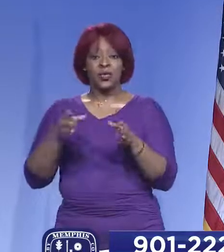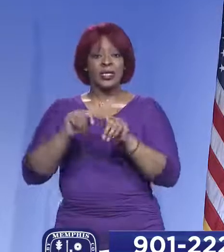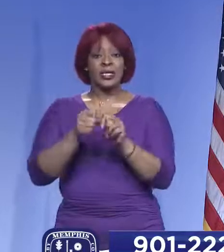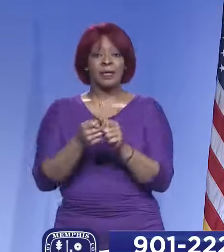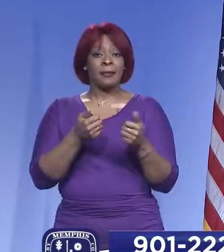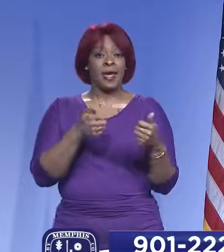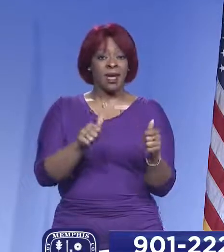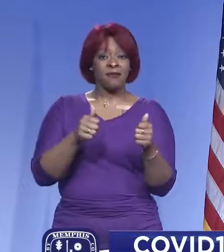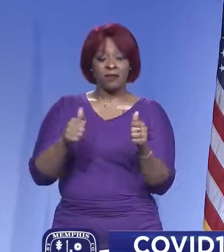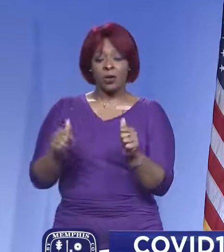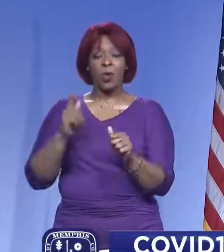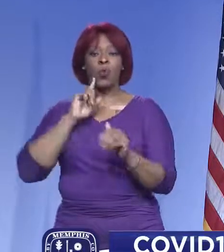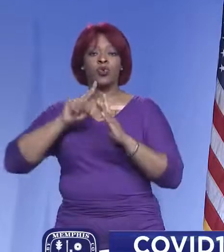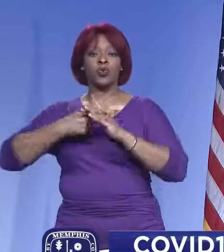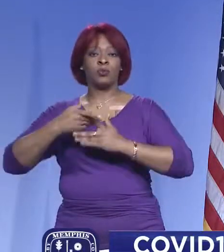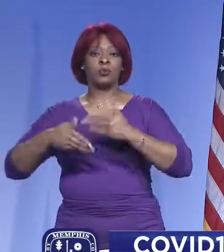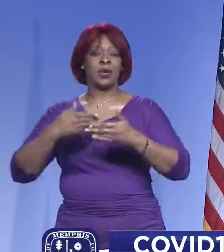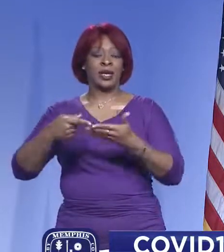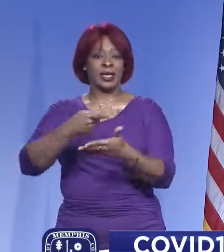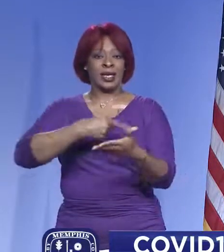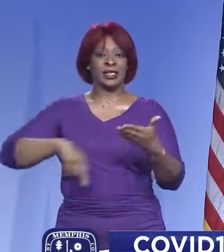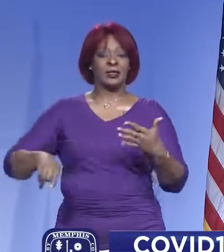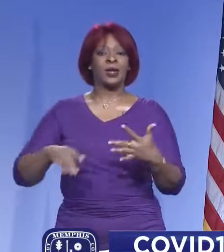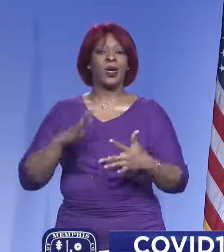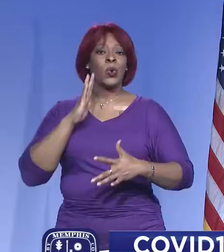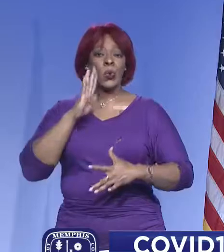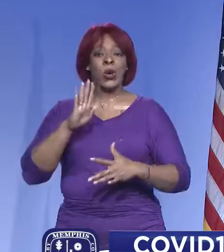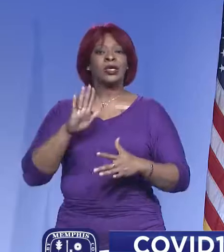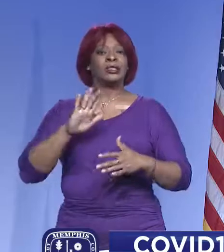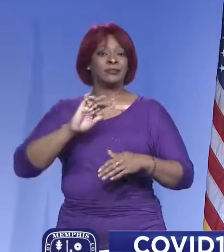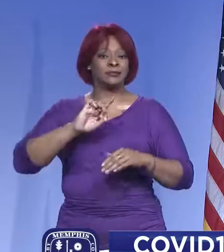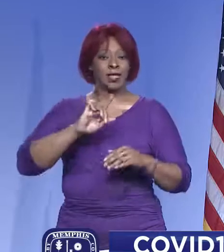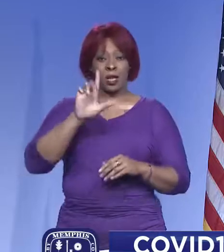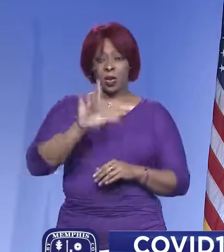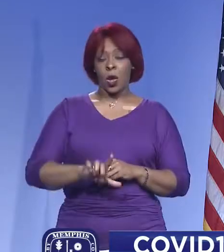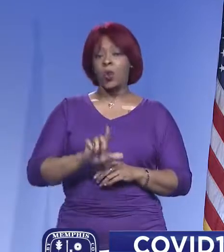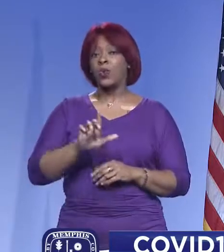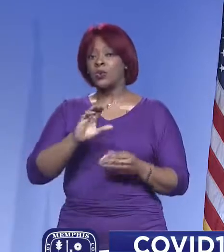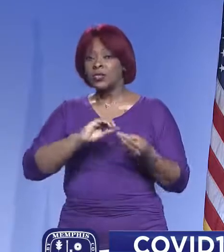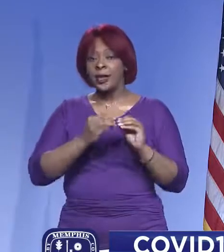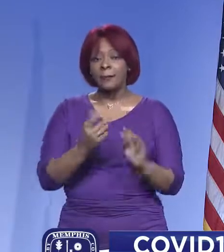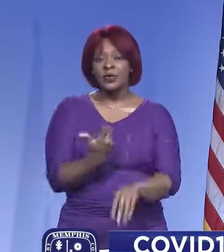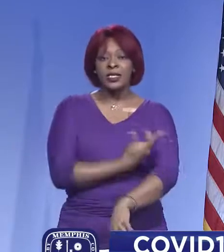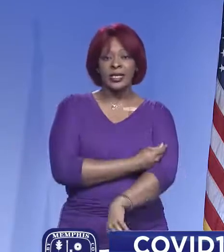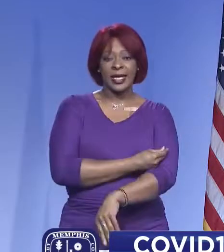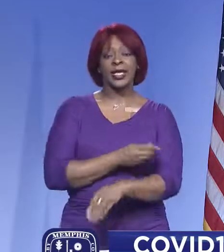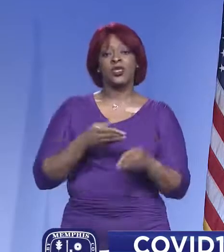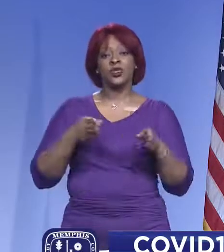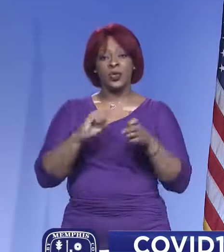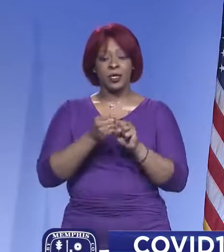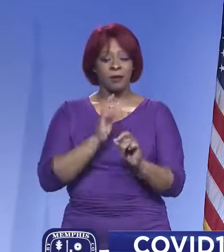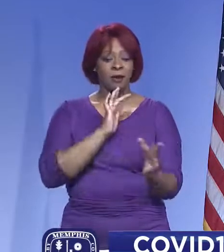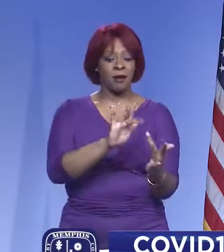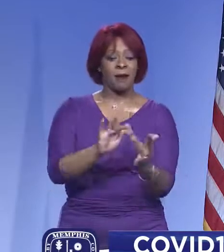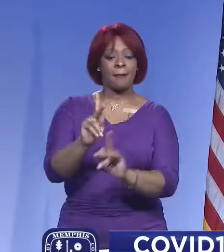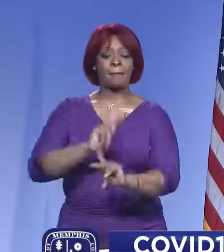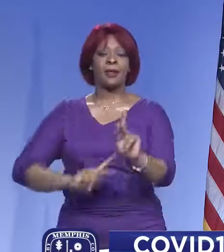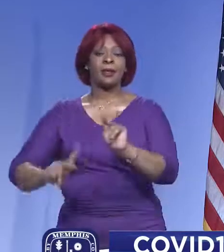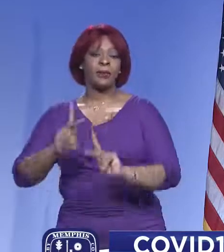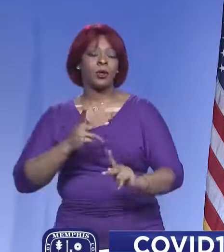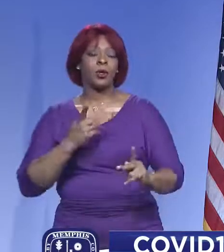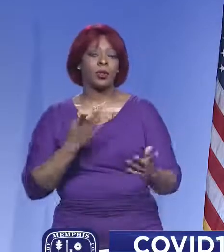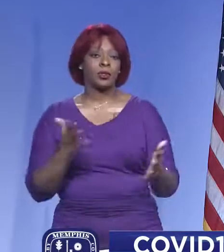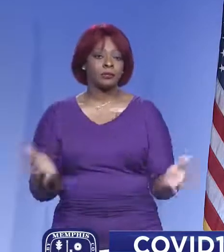go on next week, right? We'll be hitting up a low uptake zip code next week with the street team to make sure we connect with individuals in